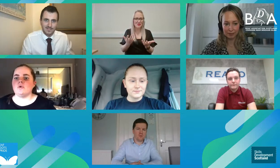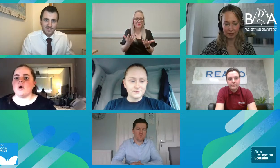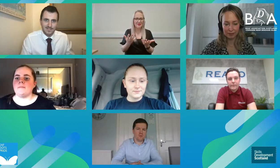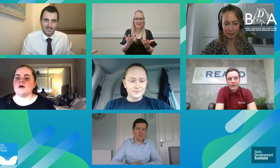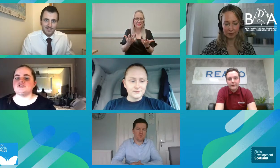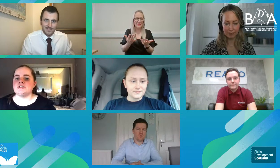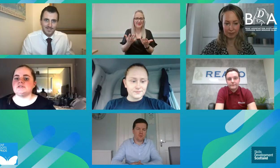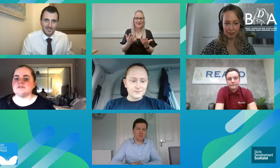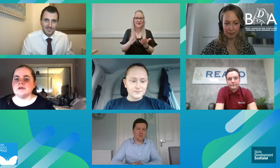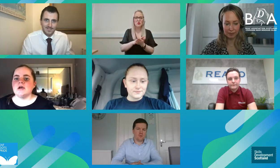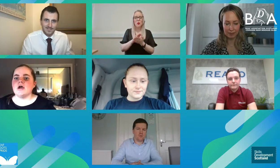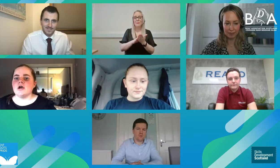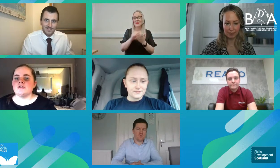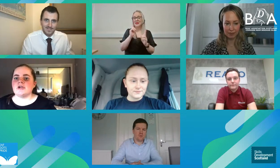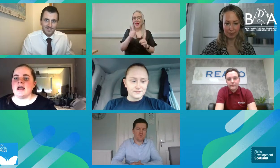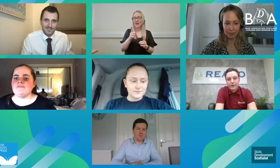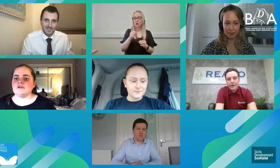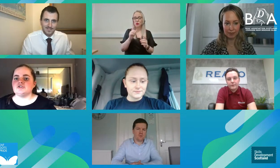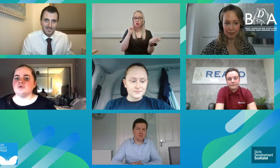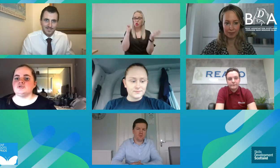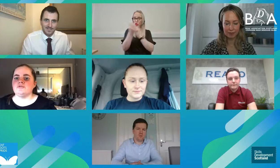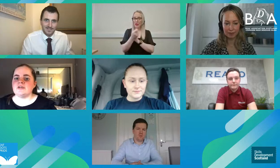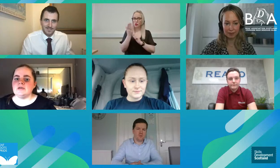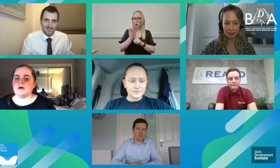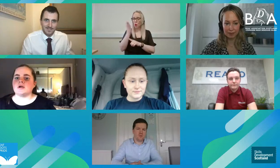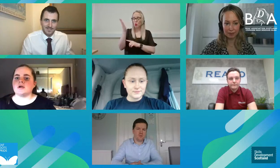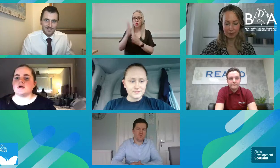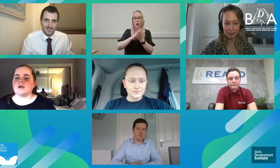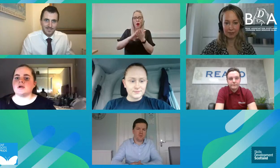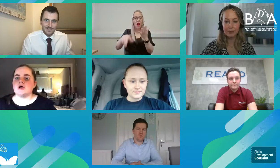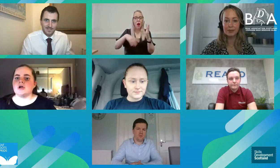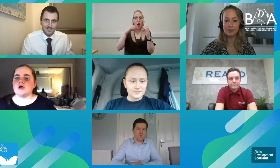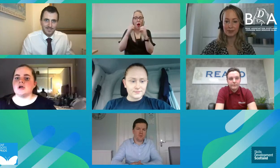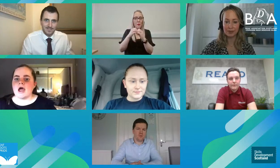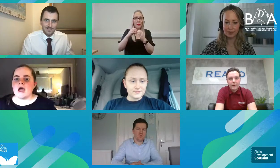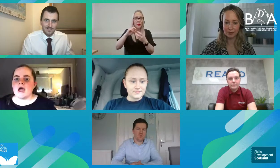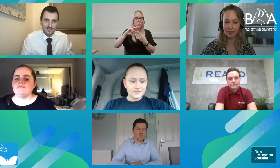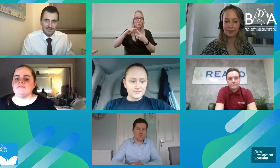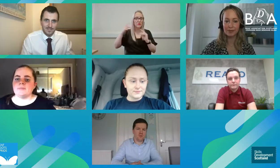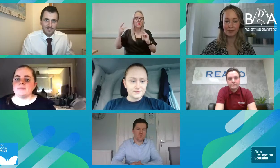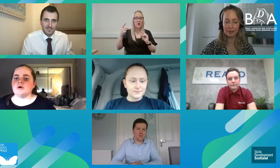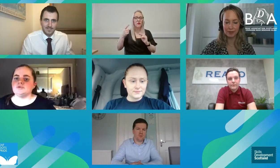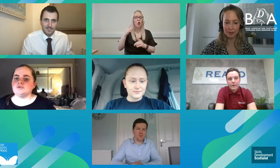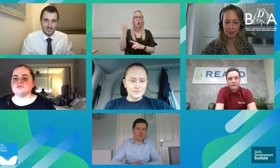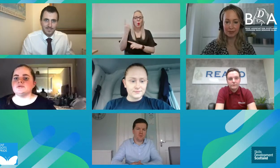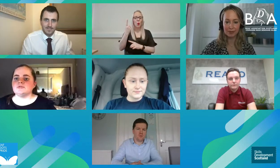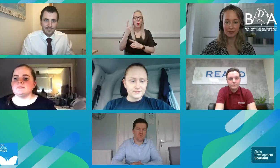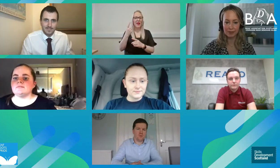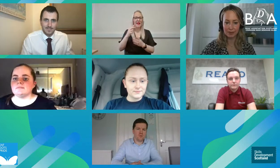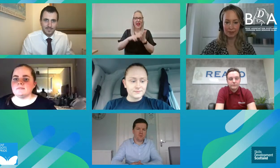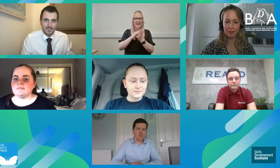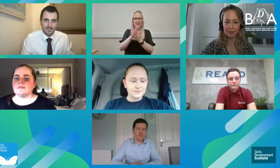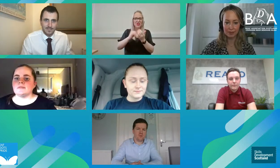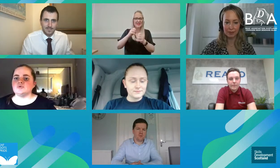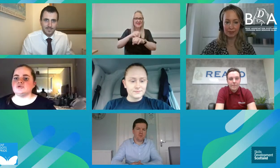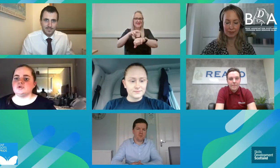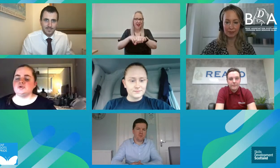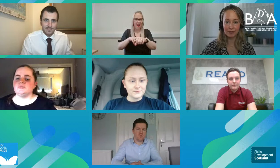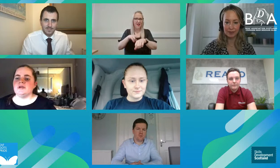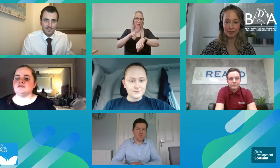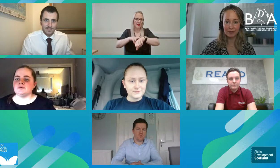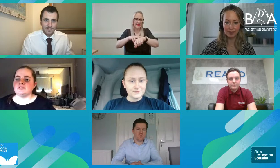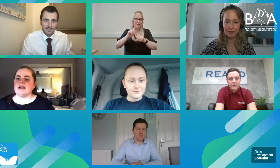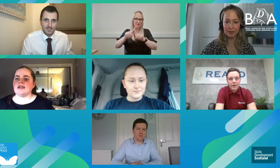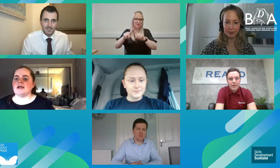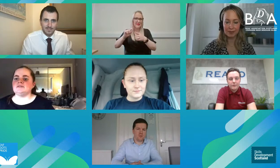of the local hub nurseries, looking after children of key workers and vulnerable children. So children